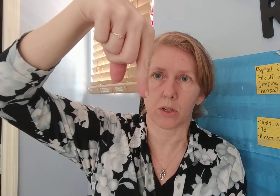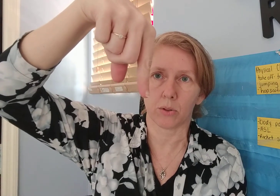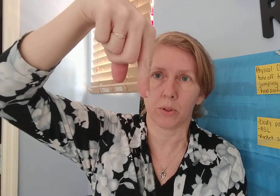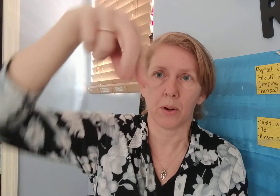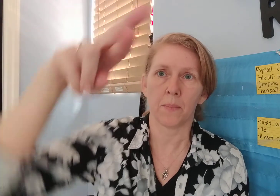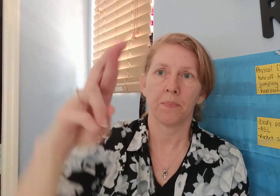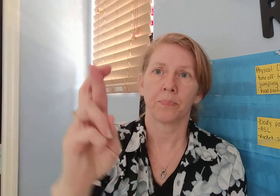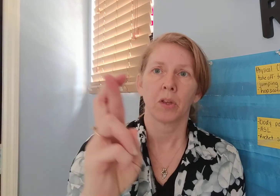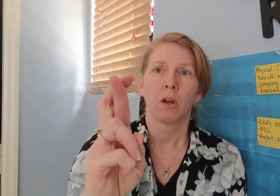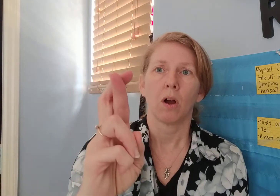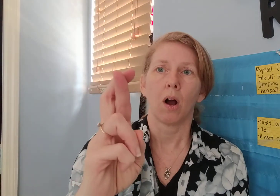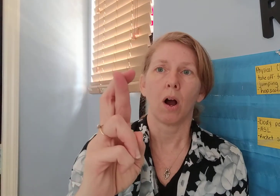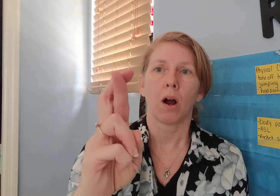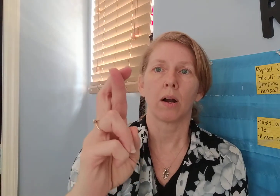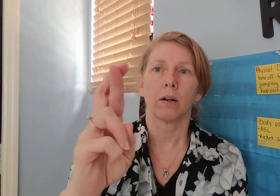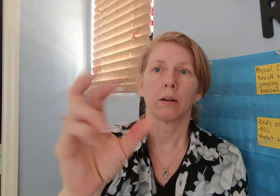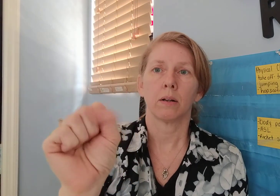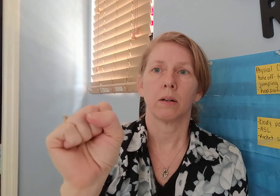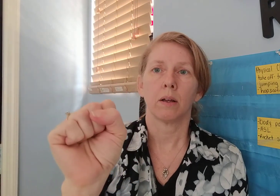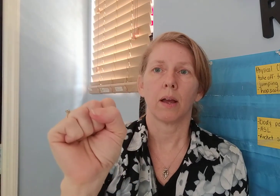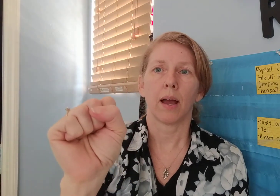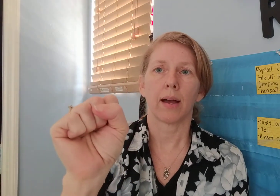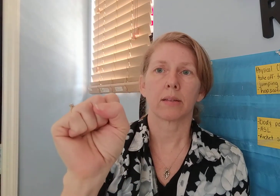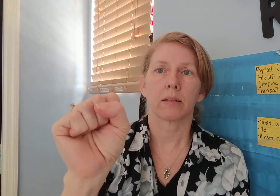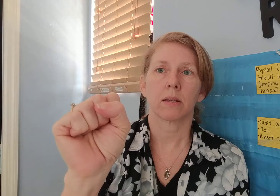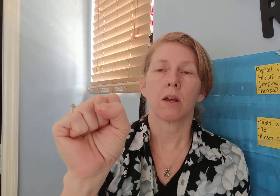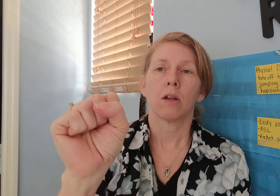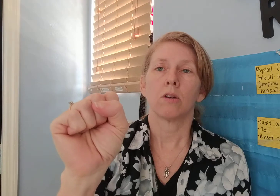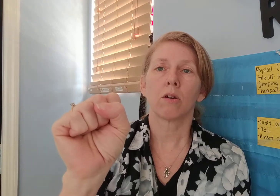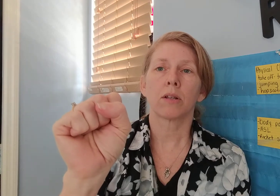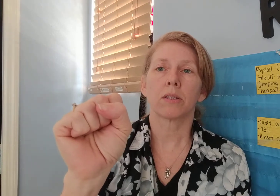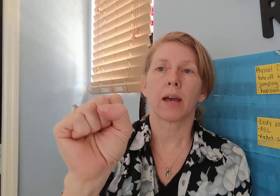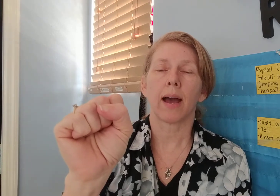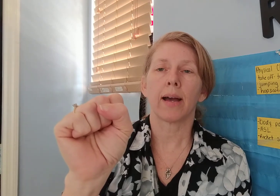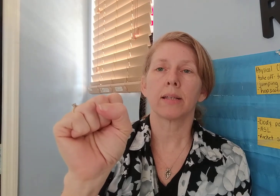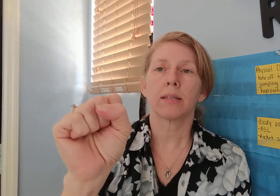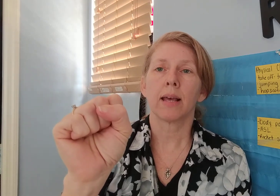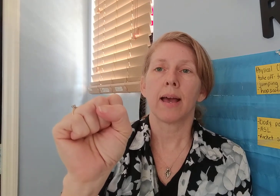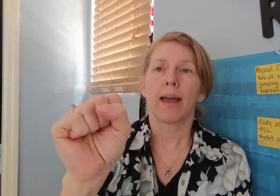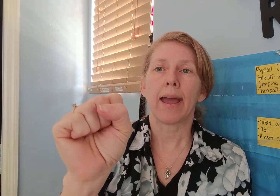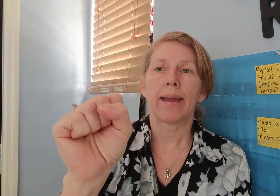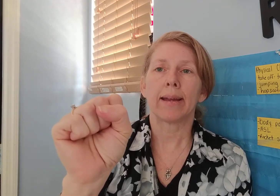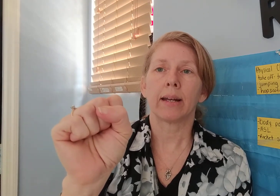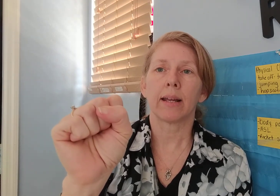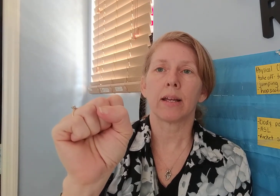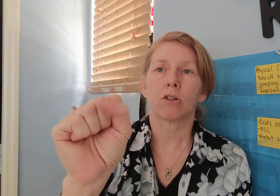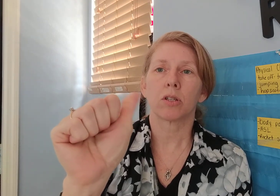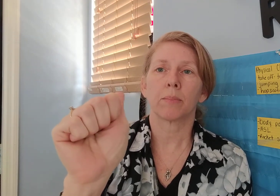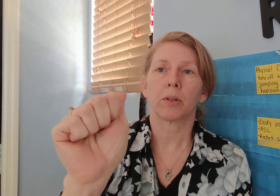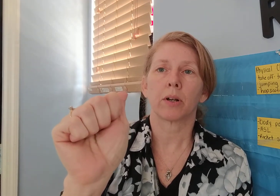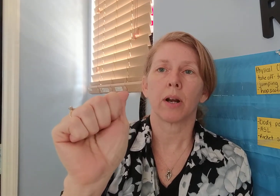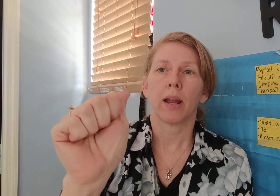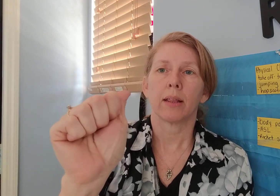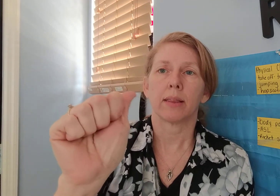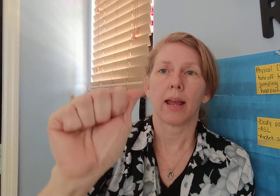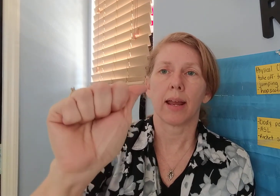Q. R. S. Notice that S, A, and E are similar. A